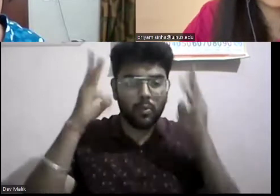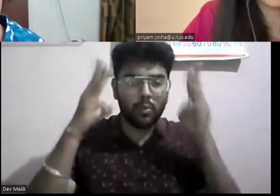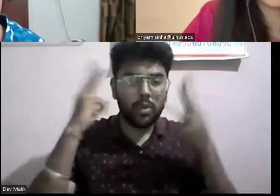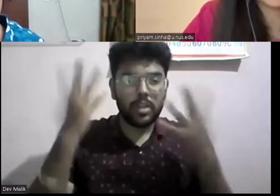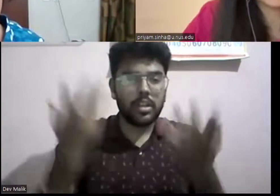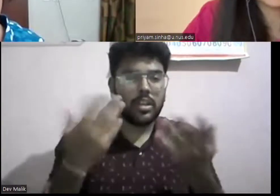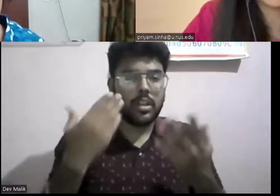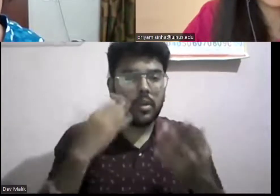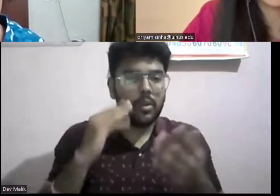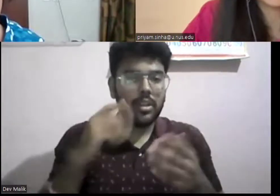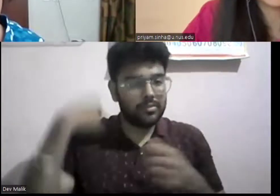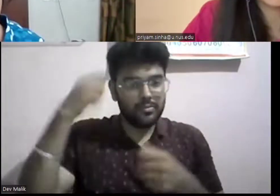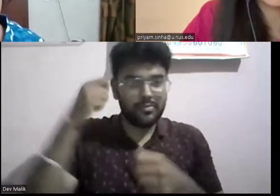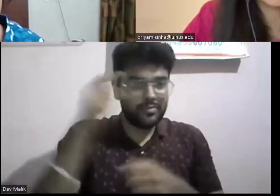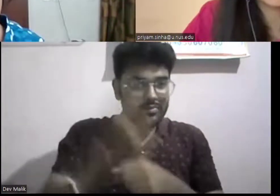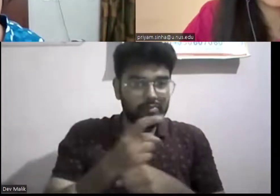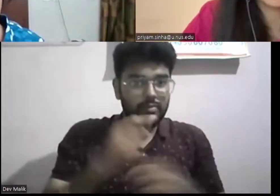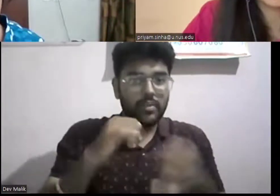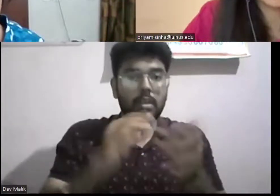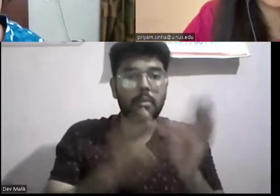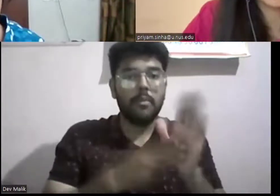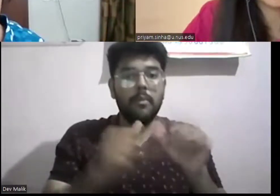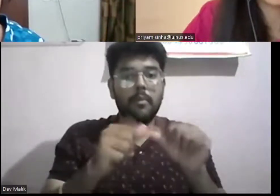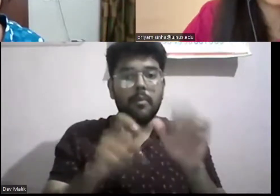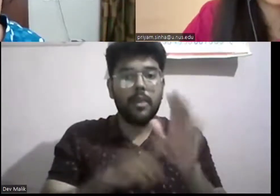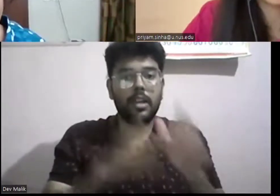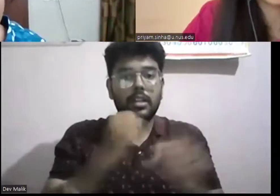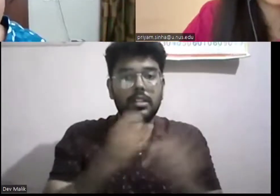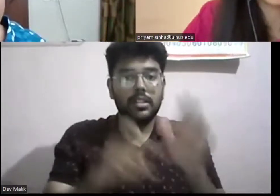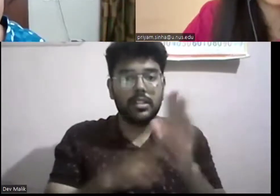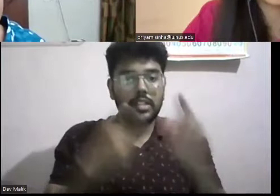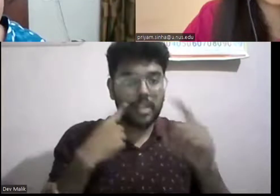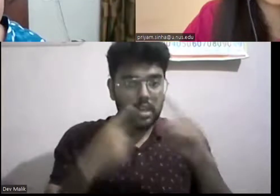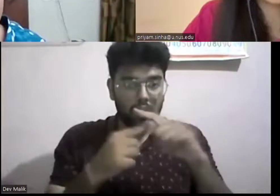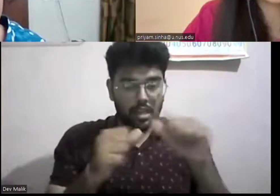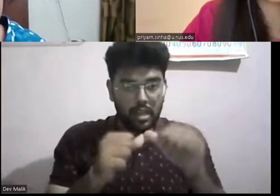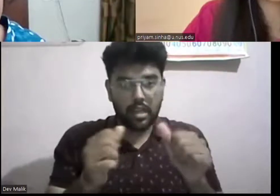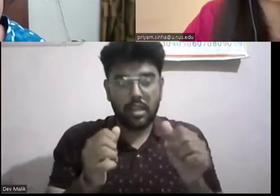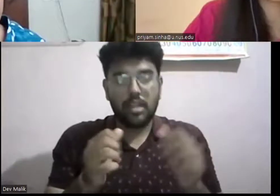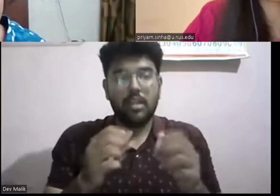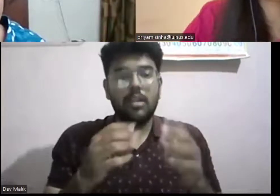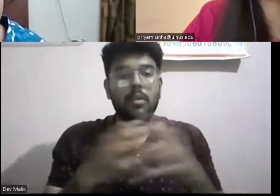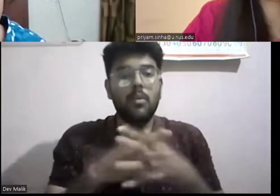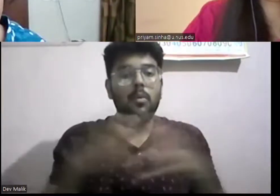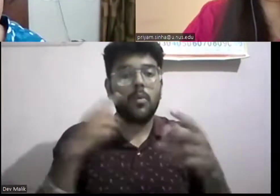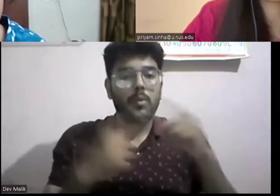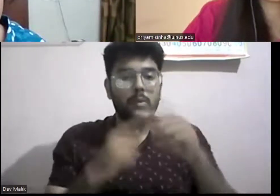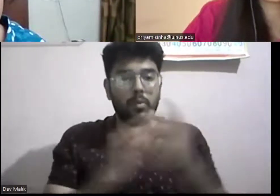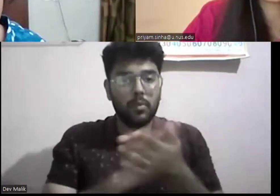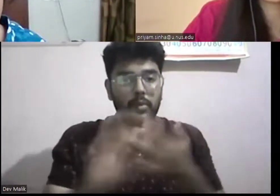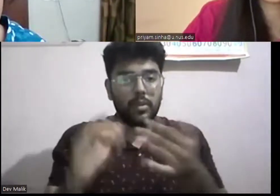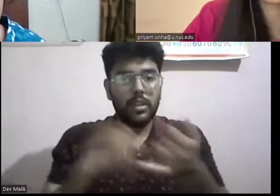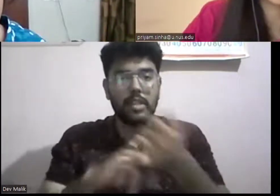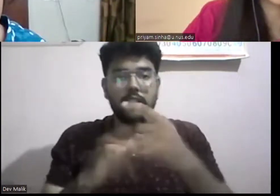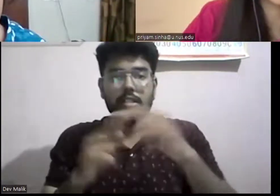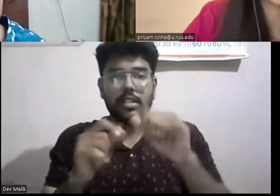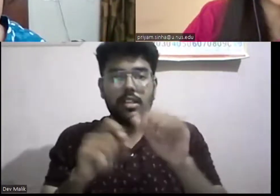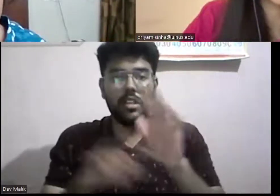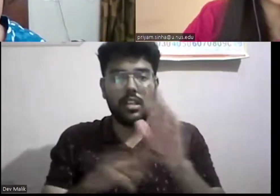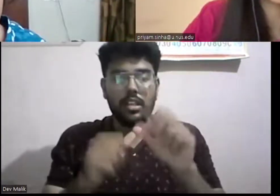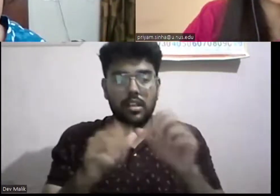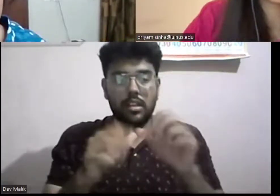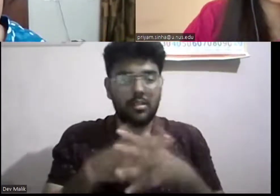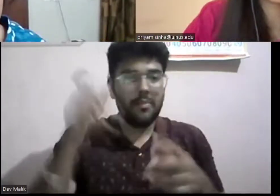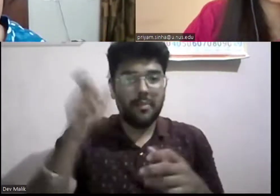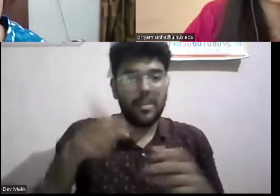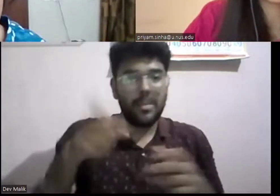while shooting Margarita with the straw, the person she went to the sets and she